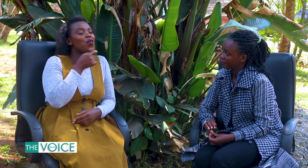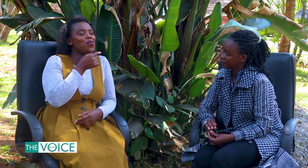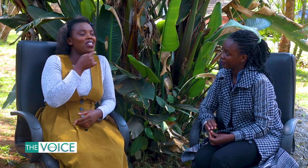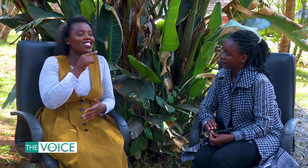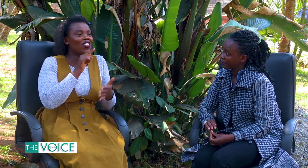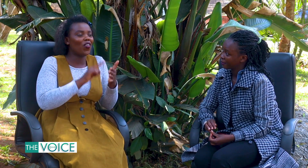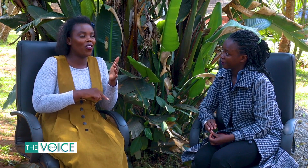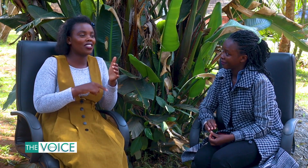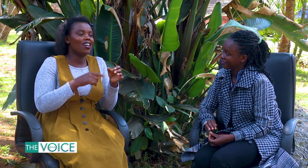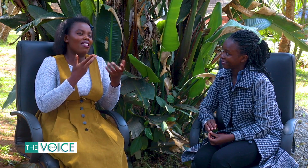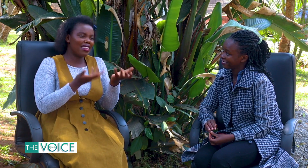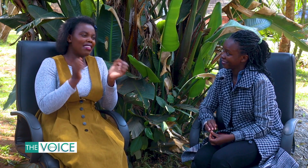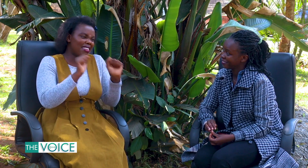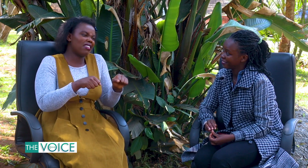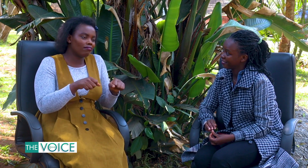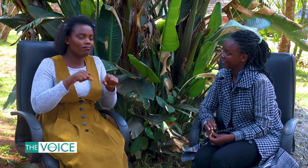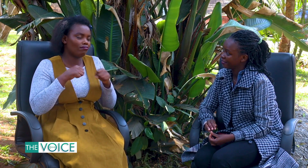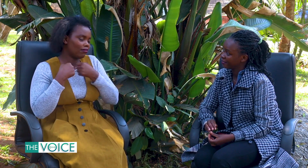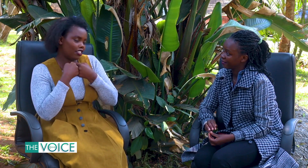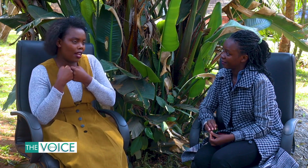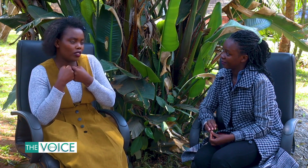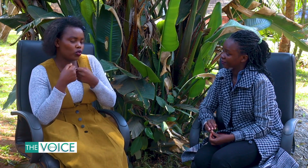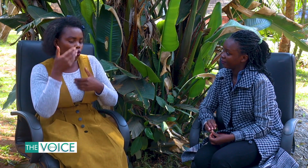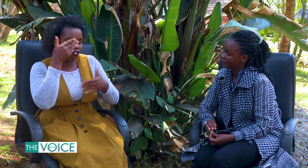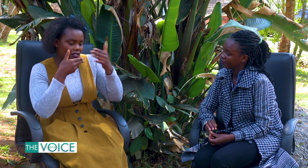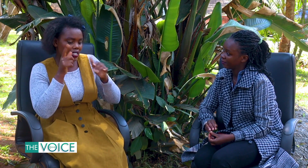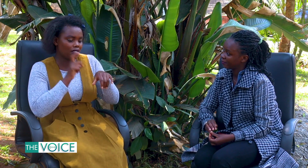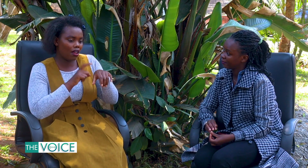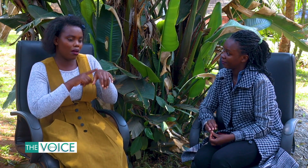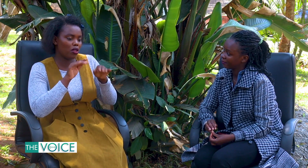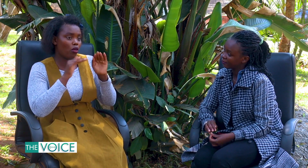mentioned, yes, there were challenges that you faced in the hearing